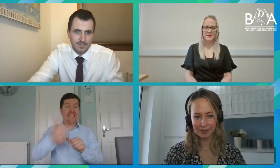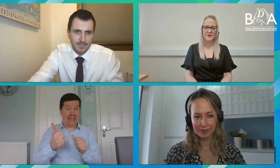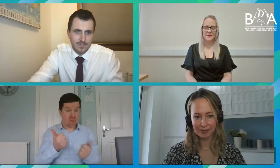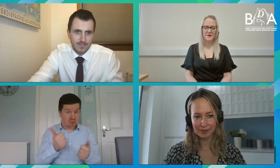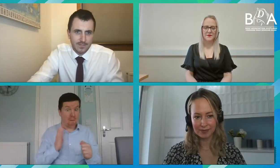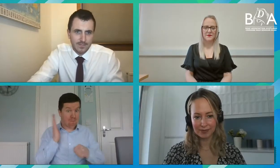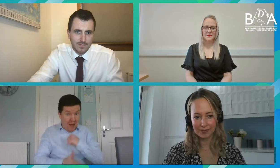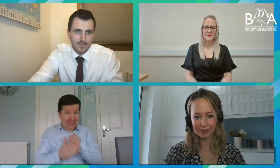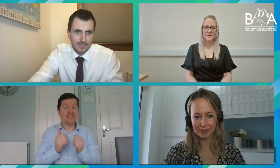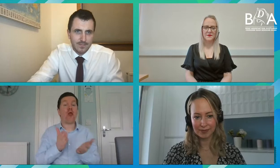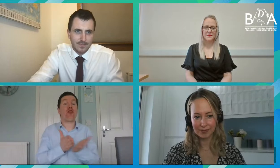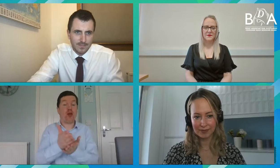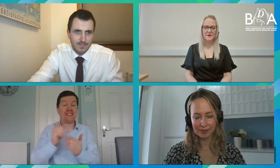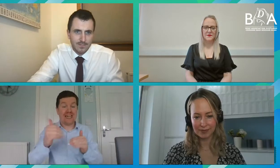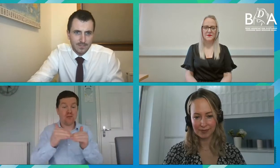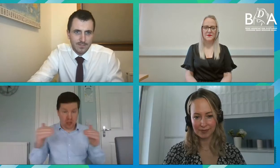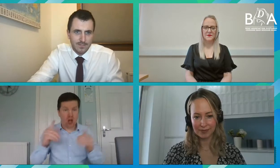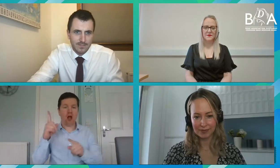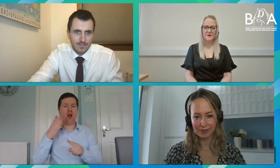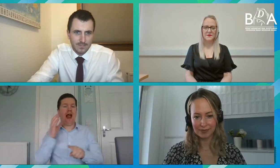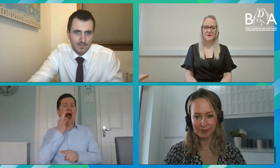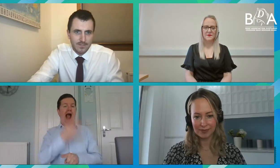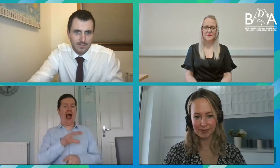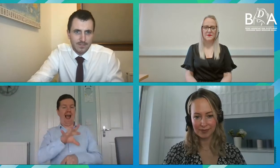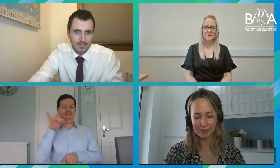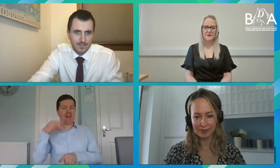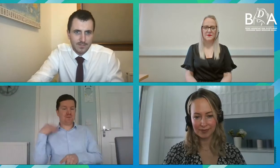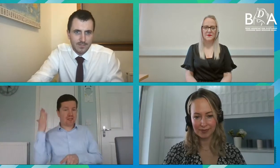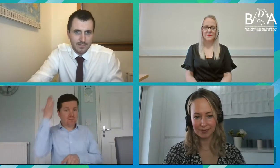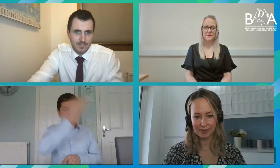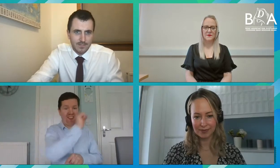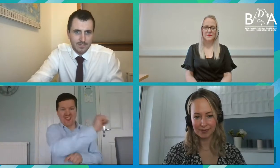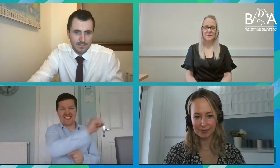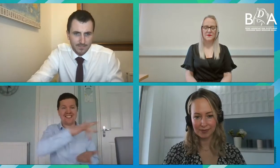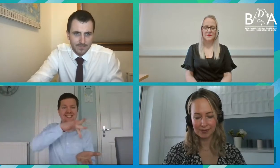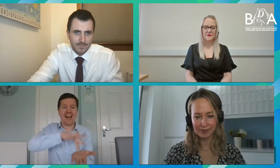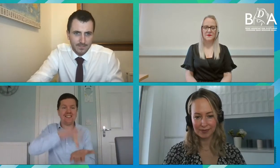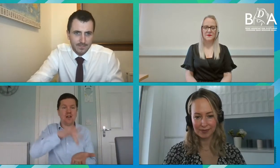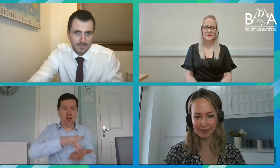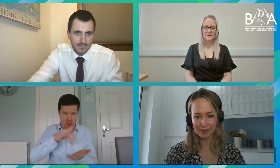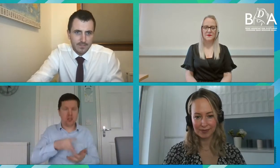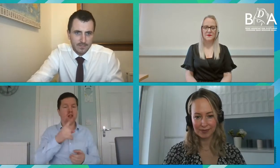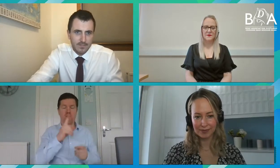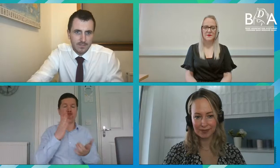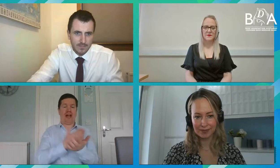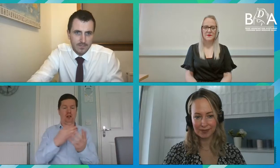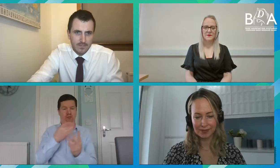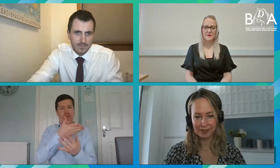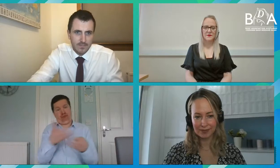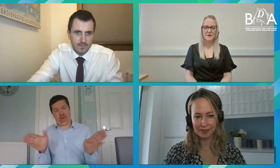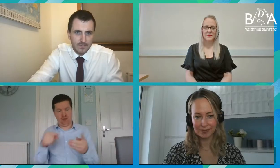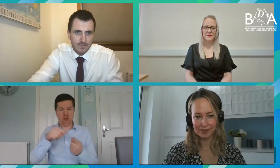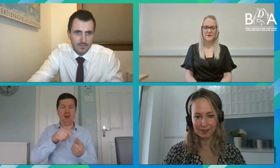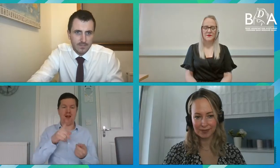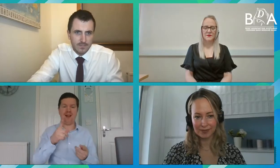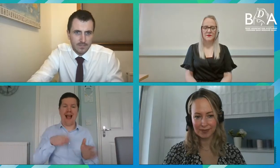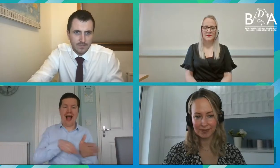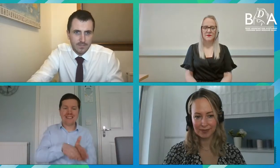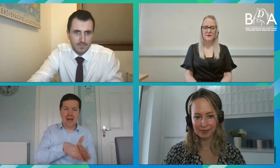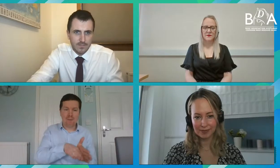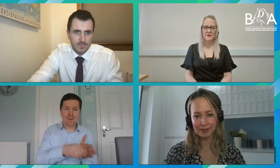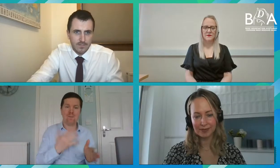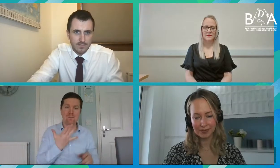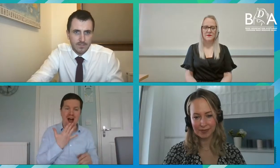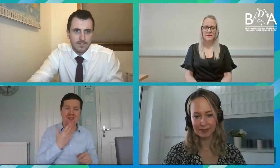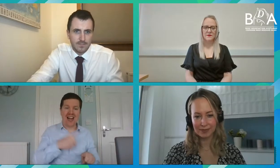of the managers at Rolls-Royce. I then was successful in that, and then they invited me along to the Rolls-Royce